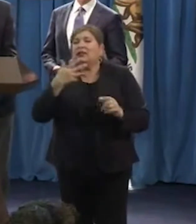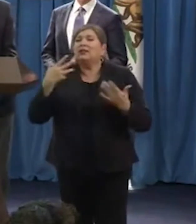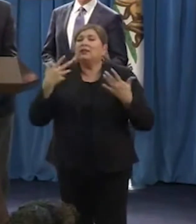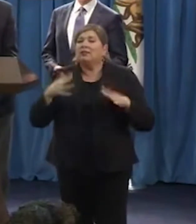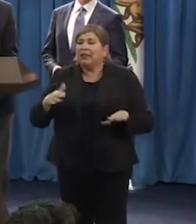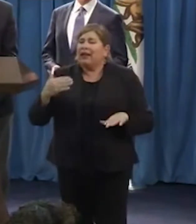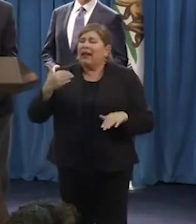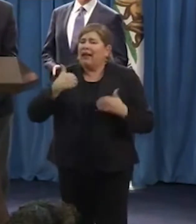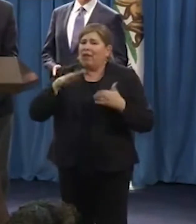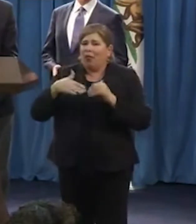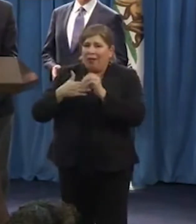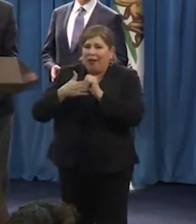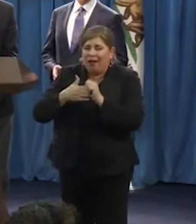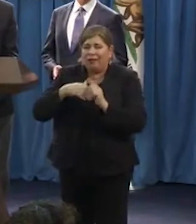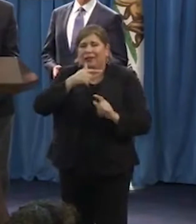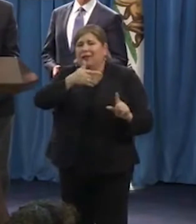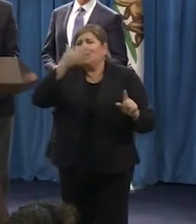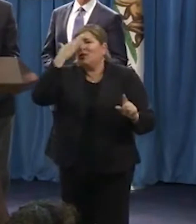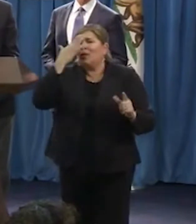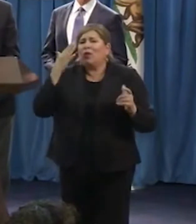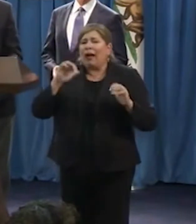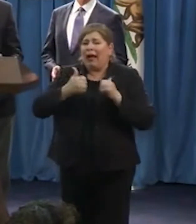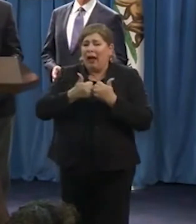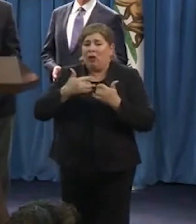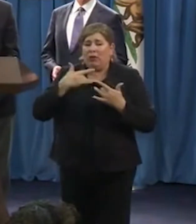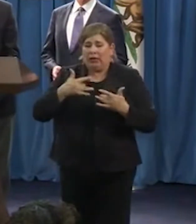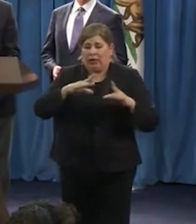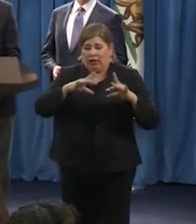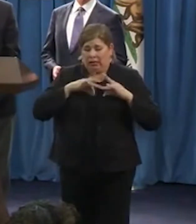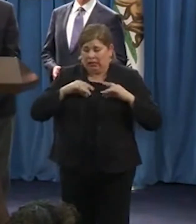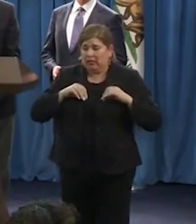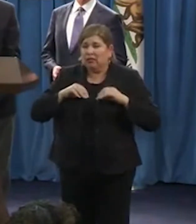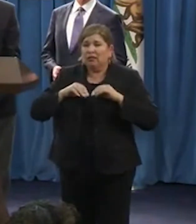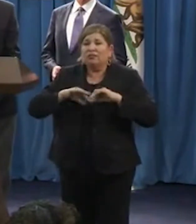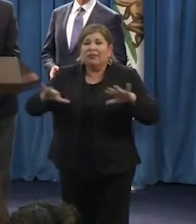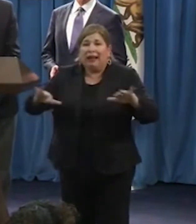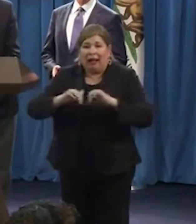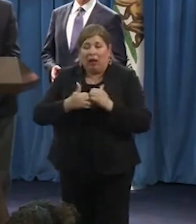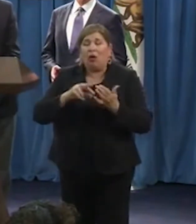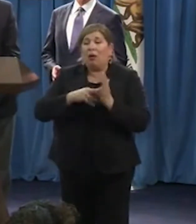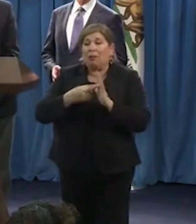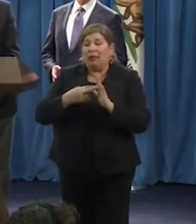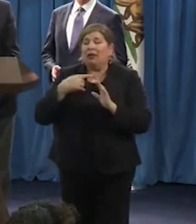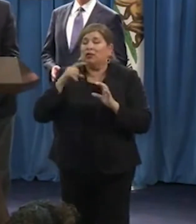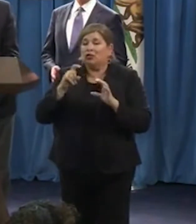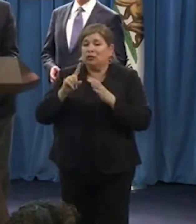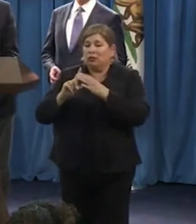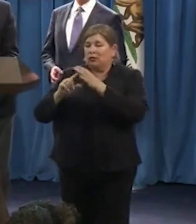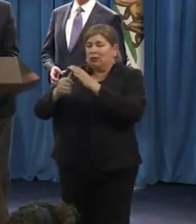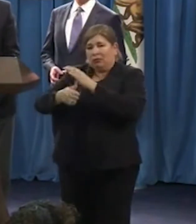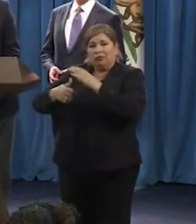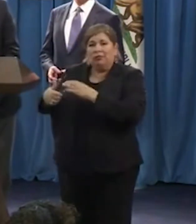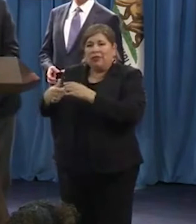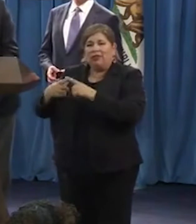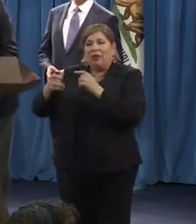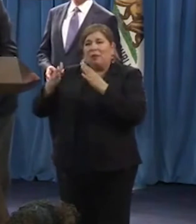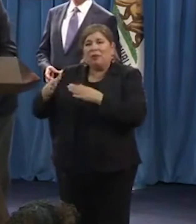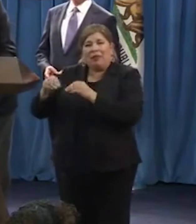need to understand how transmission happens, to keep away from people in their community that are also equally susceptible,